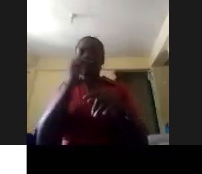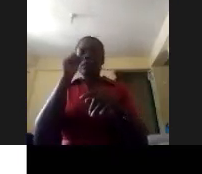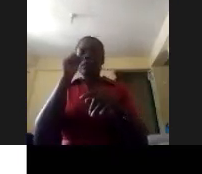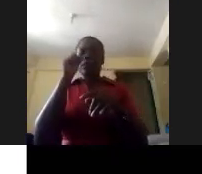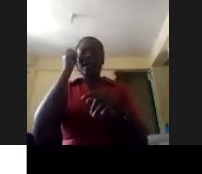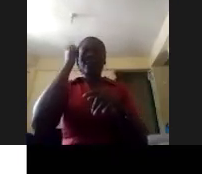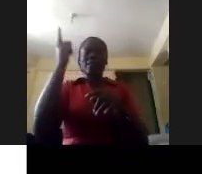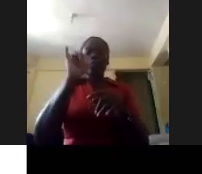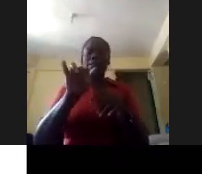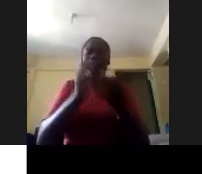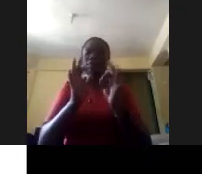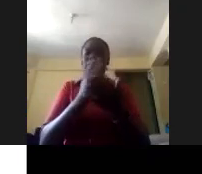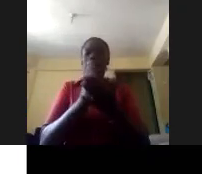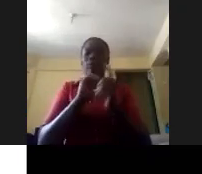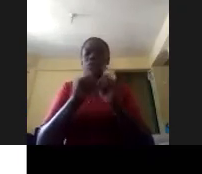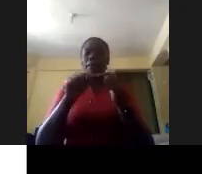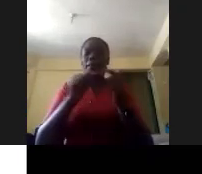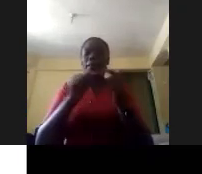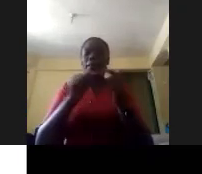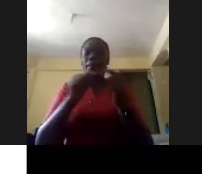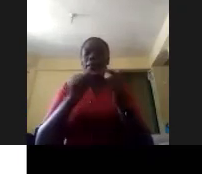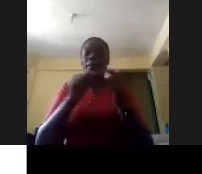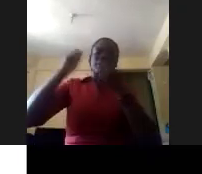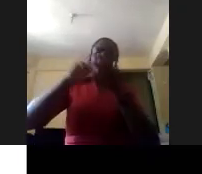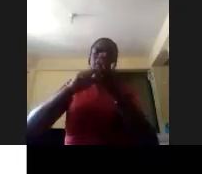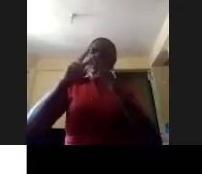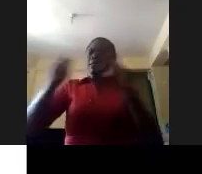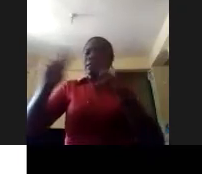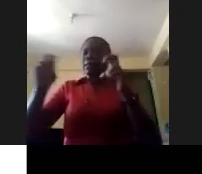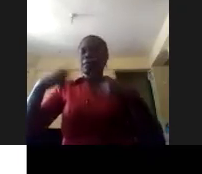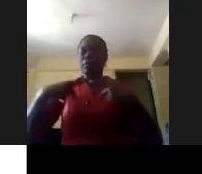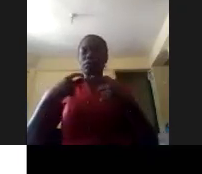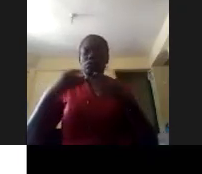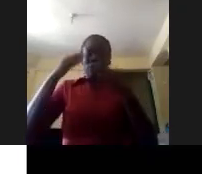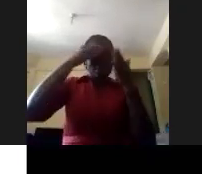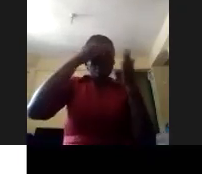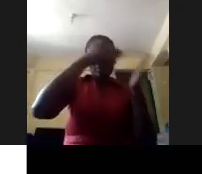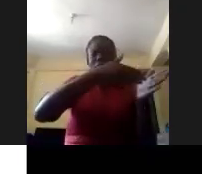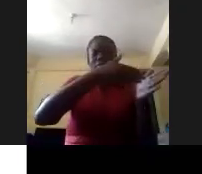is talking about suicide, they're probably seeking attention, or they want to kind of,